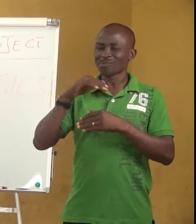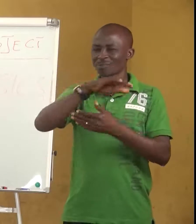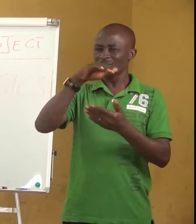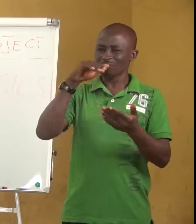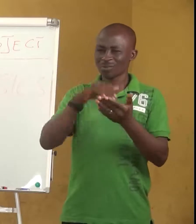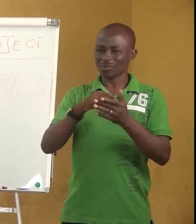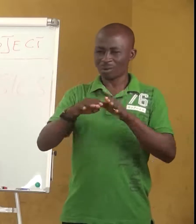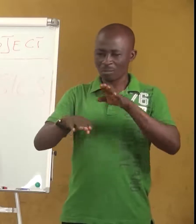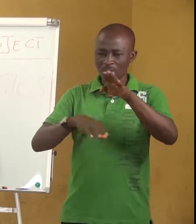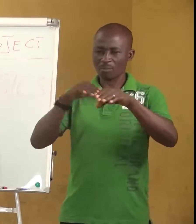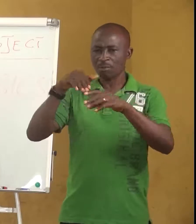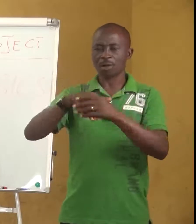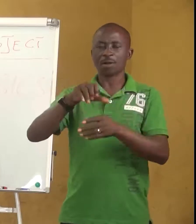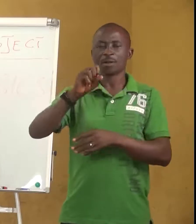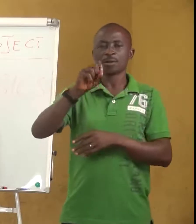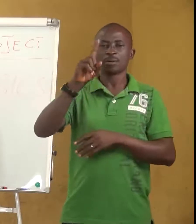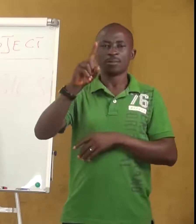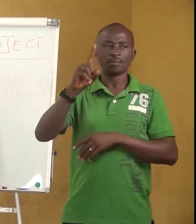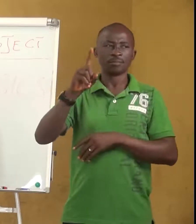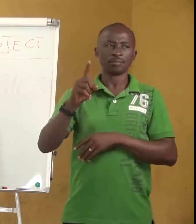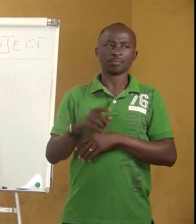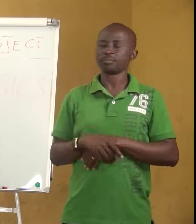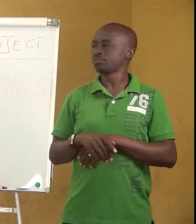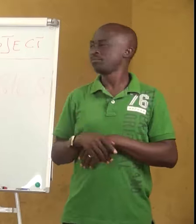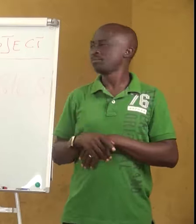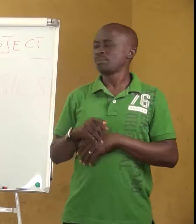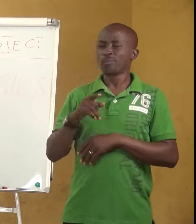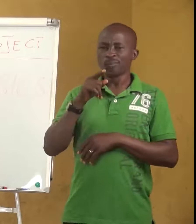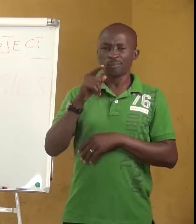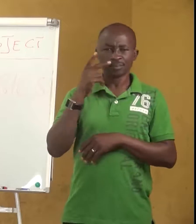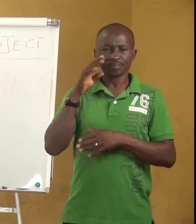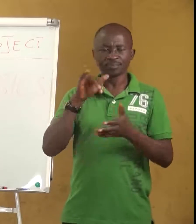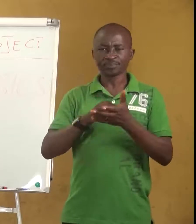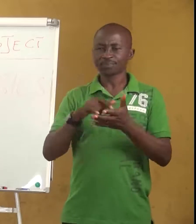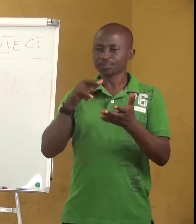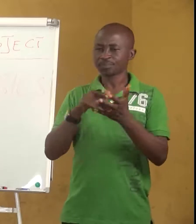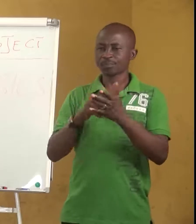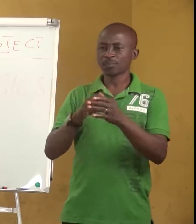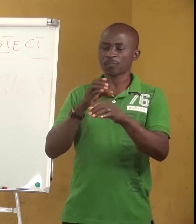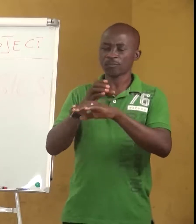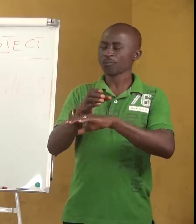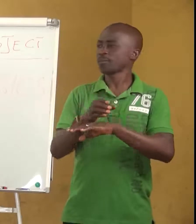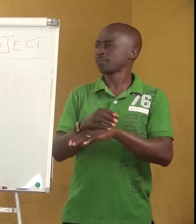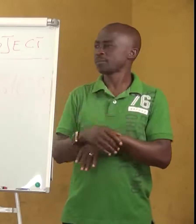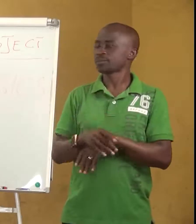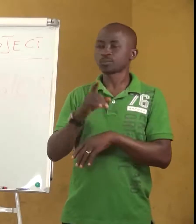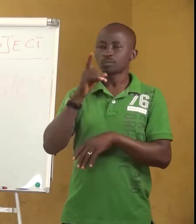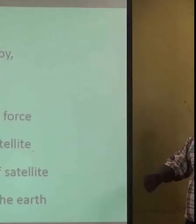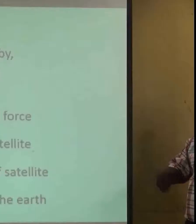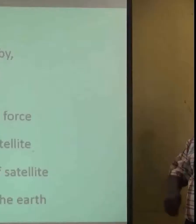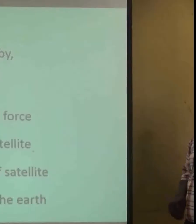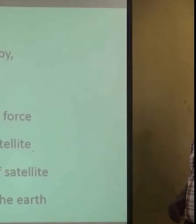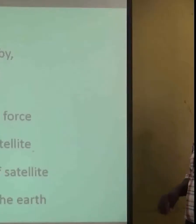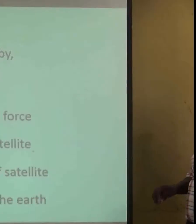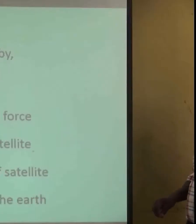in SS1, already we saw that centripetal force, one of the equations